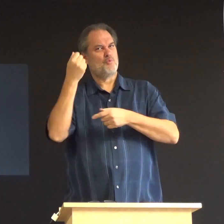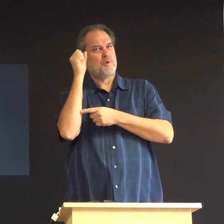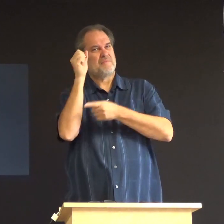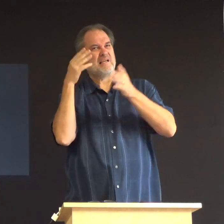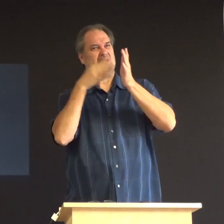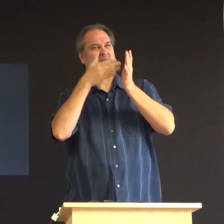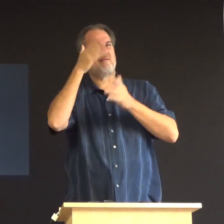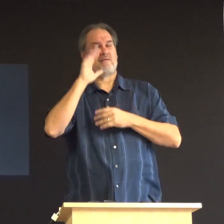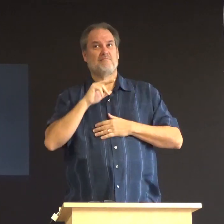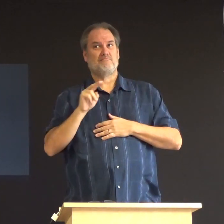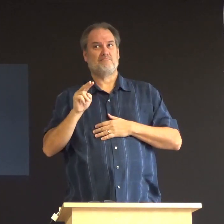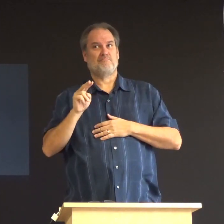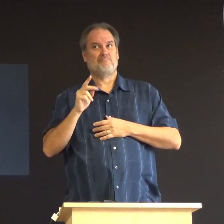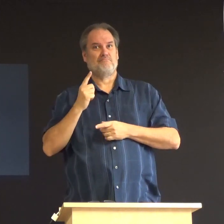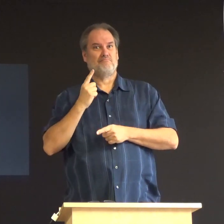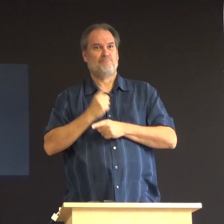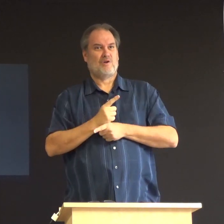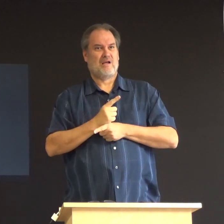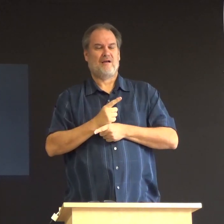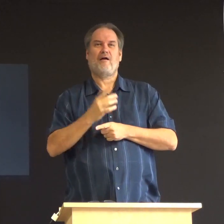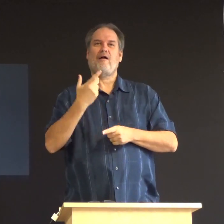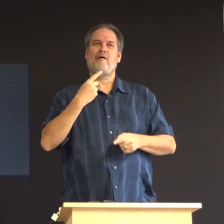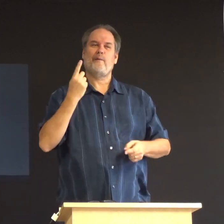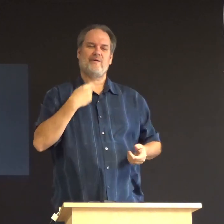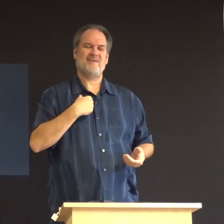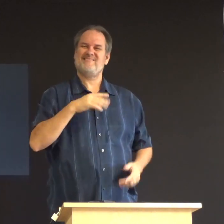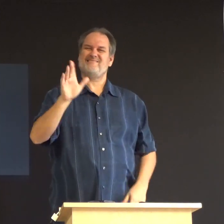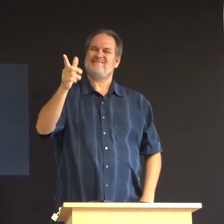I mean, rebellion against the Bible.